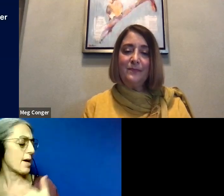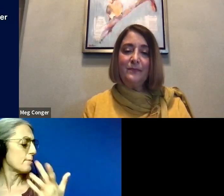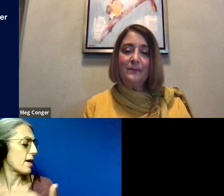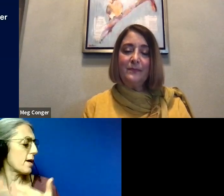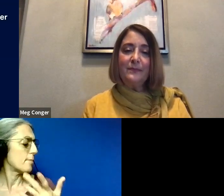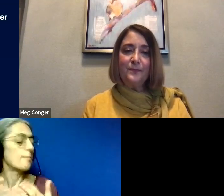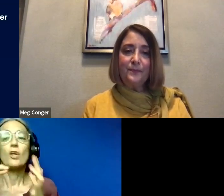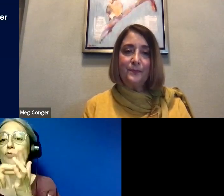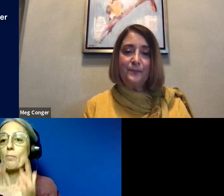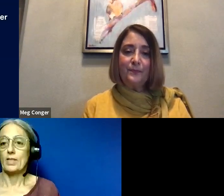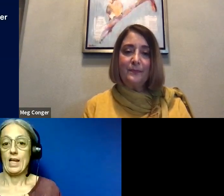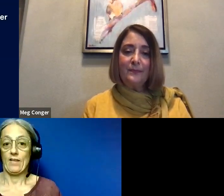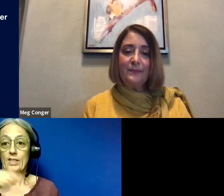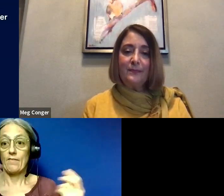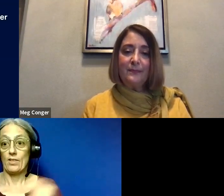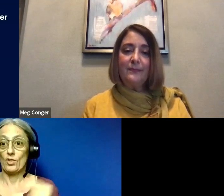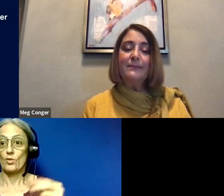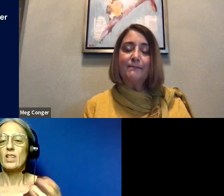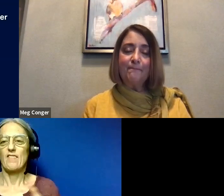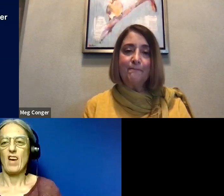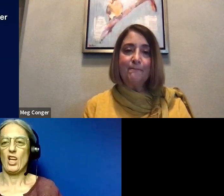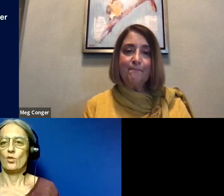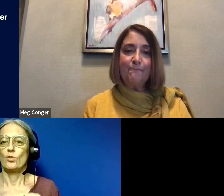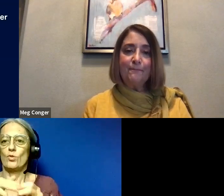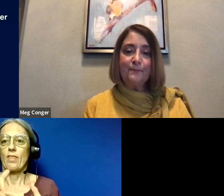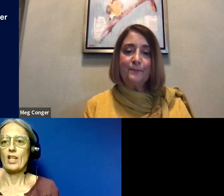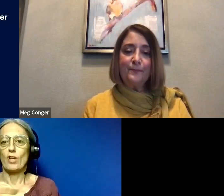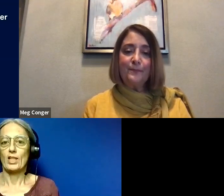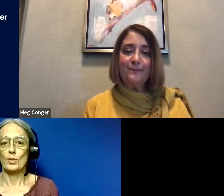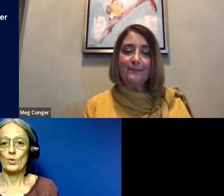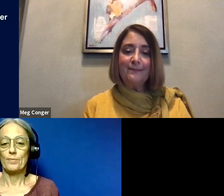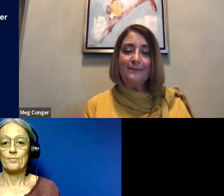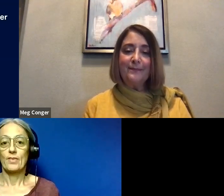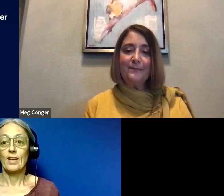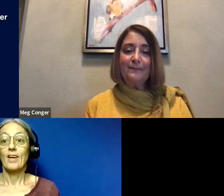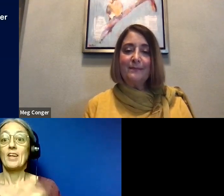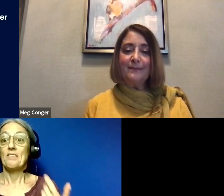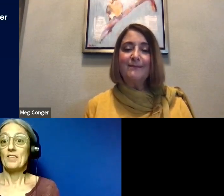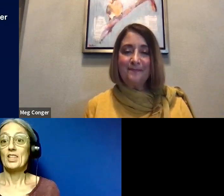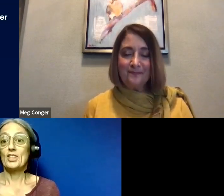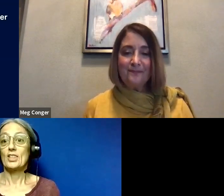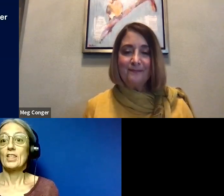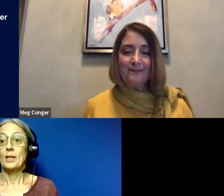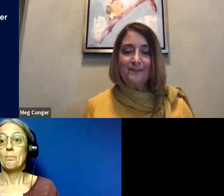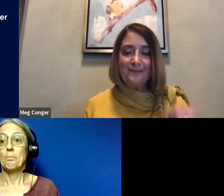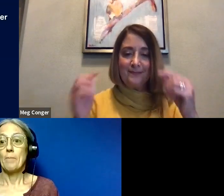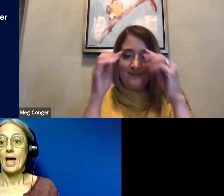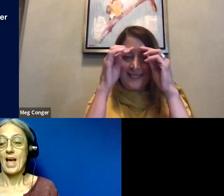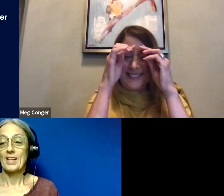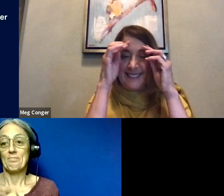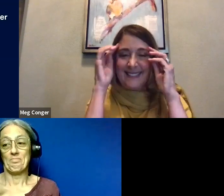representatives that are online to attend. So with that, I'm going to turn it over to Meg. I know we're in good